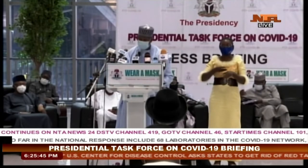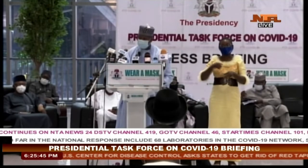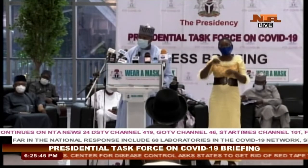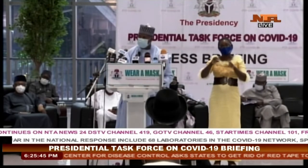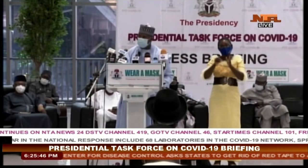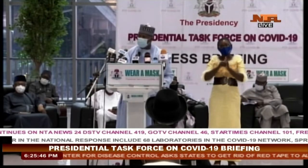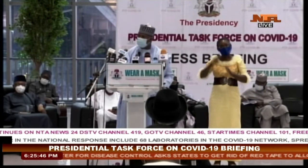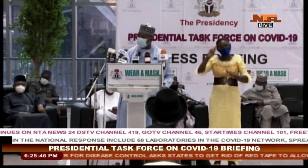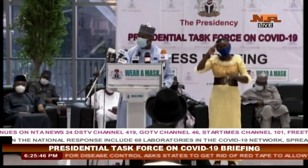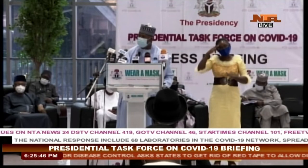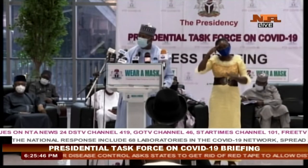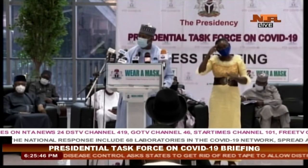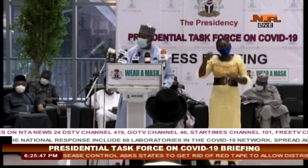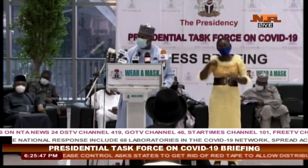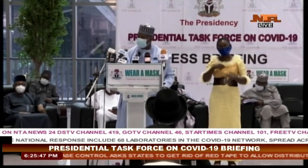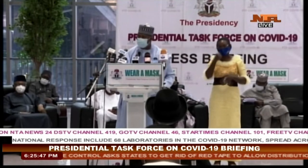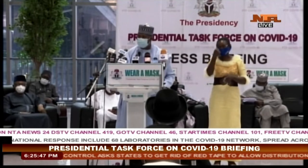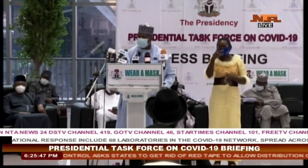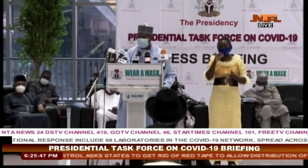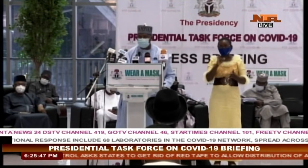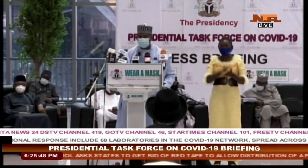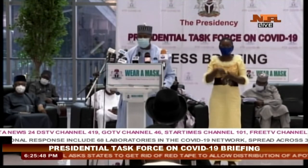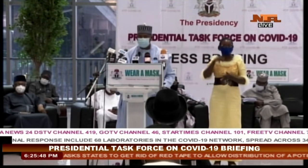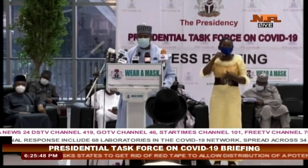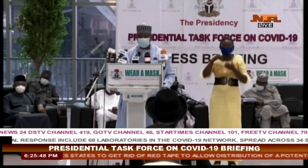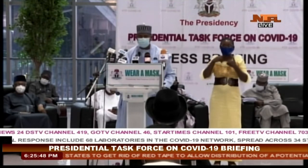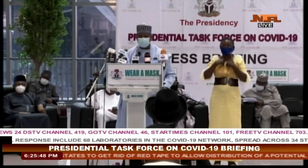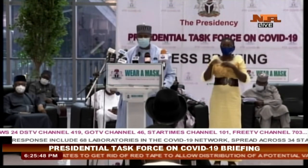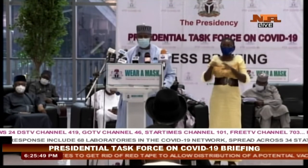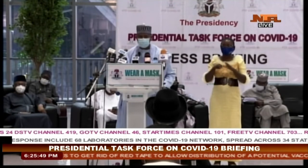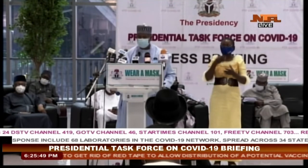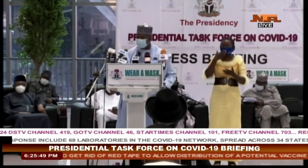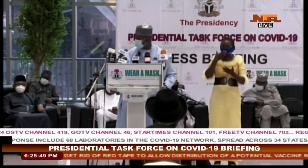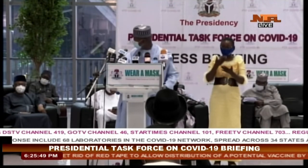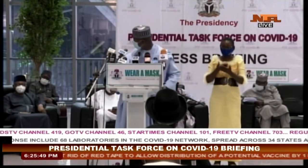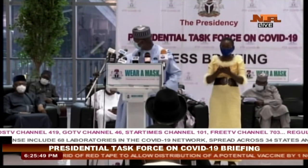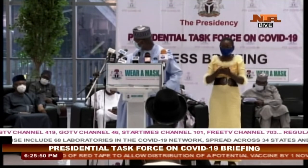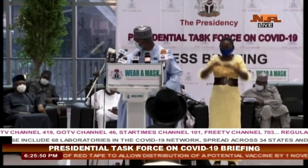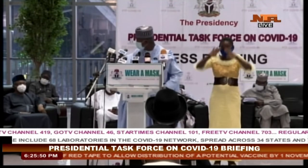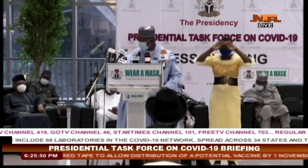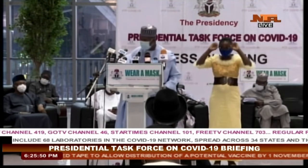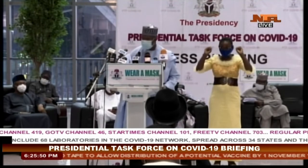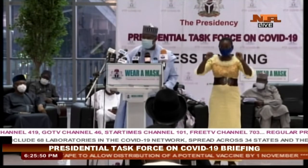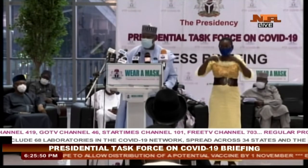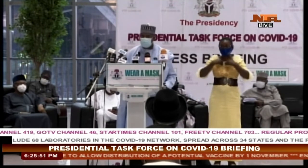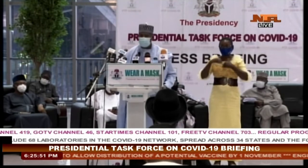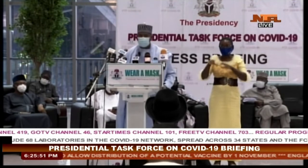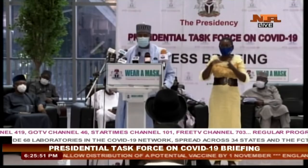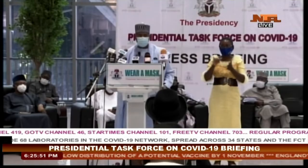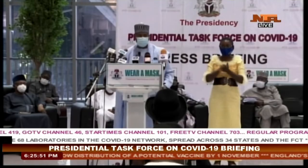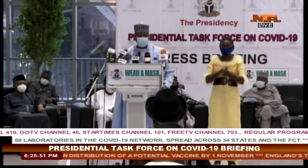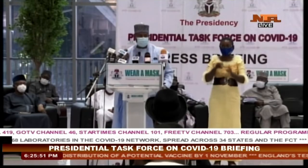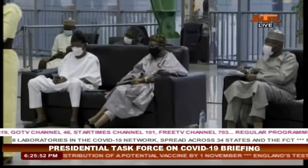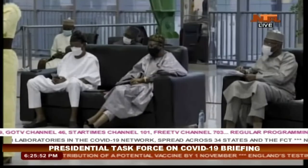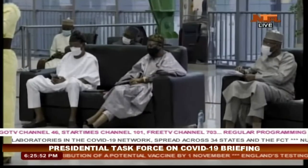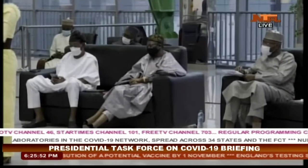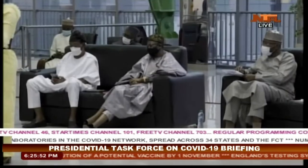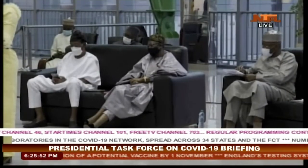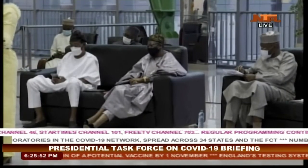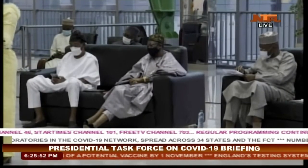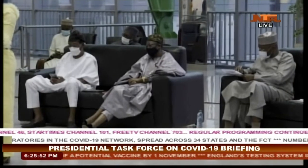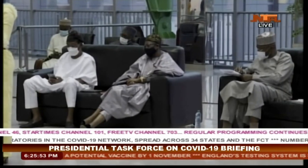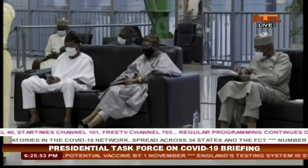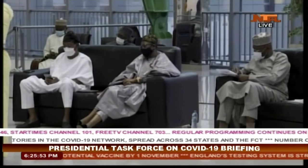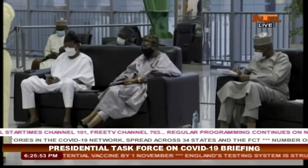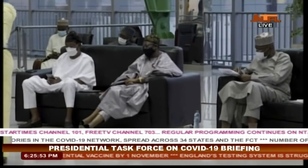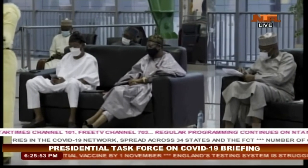Aviation, we understood that Nigeria had done very well. Mr. President has done very well. Mr. Chairman and the ministers and national